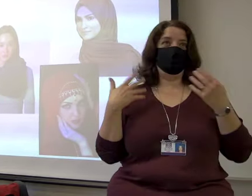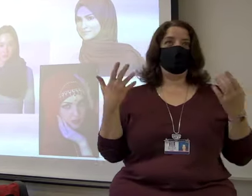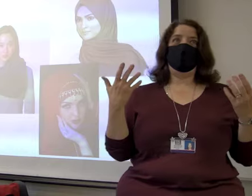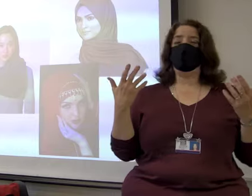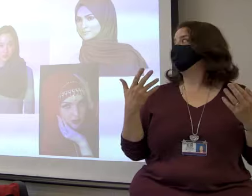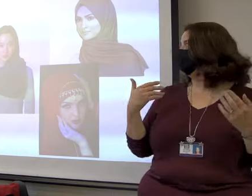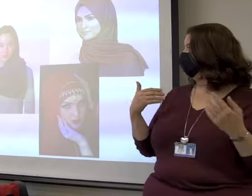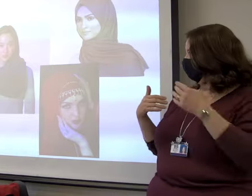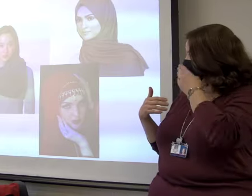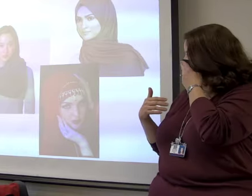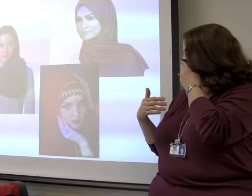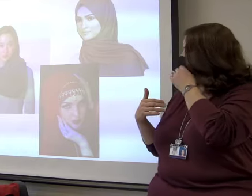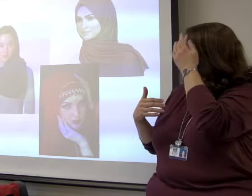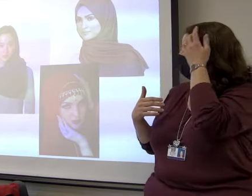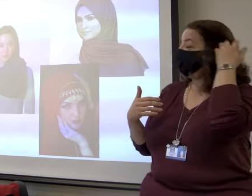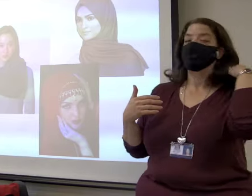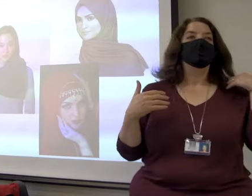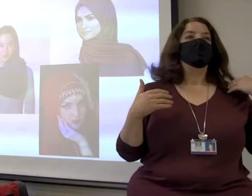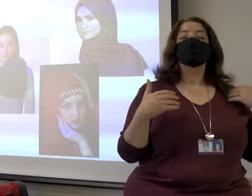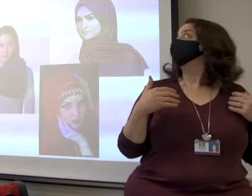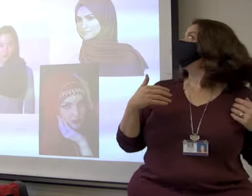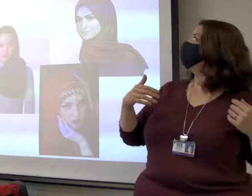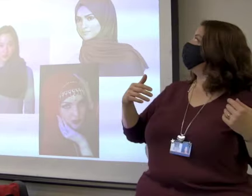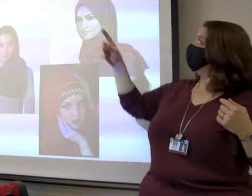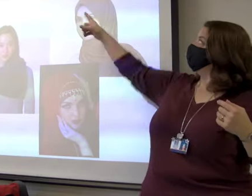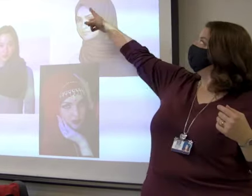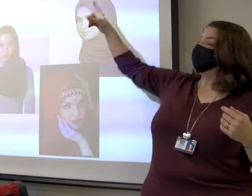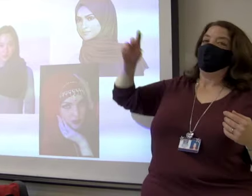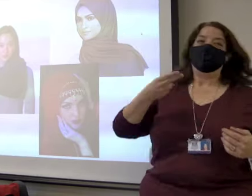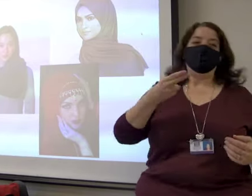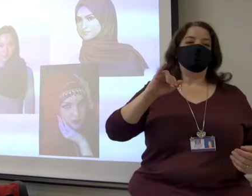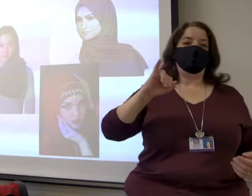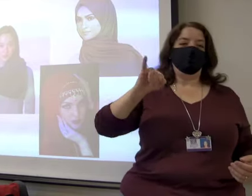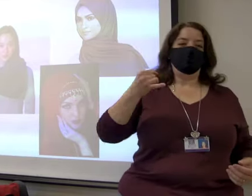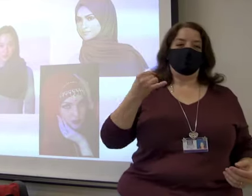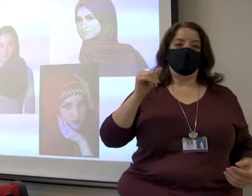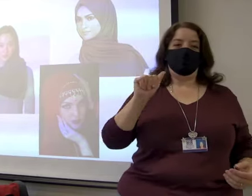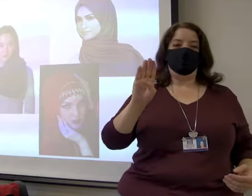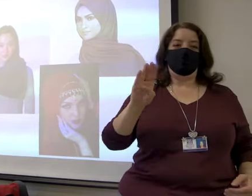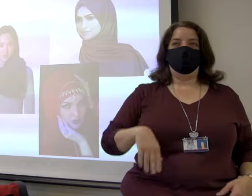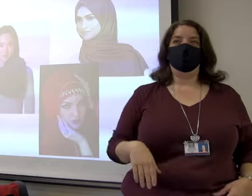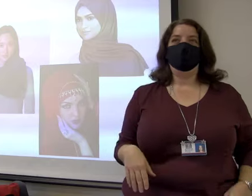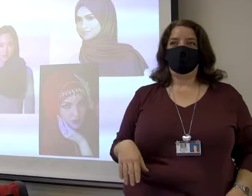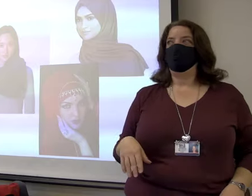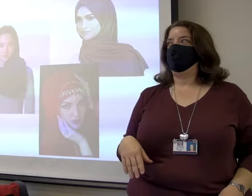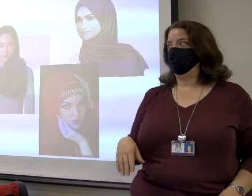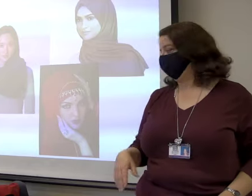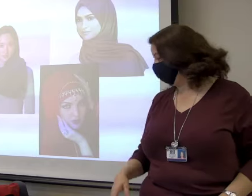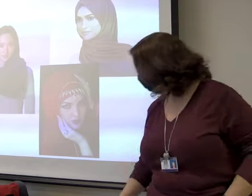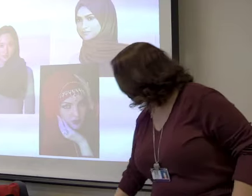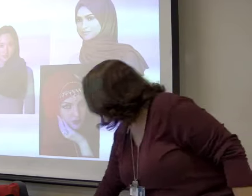It's a symbol of modesty. Is it spelled H-E-G-A-B or G-A? Hijab. Yeah. Hijab. G.